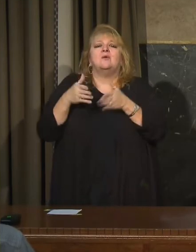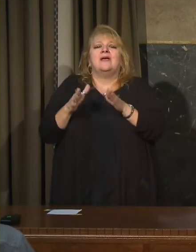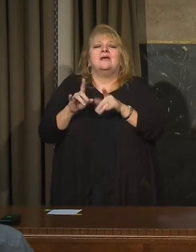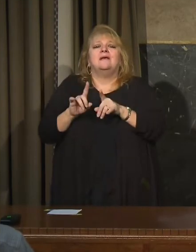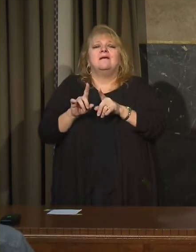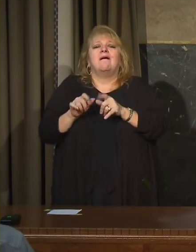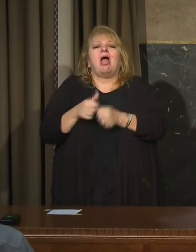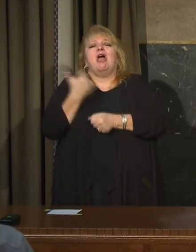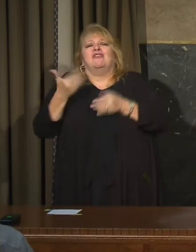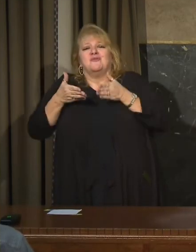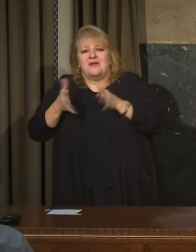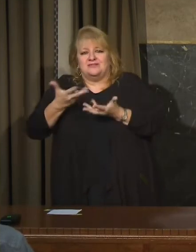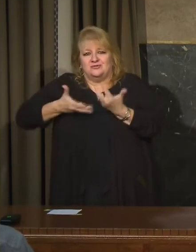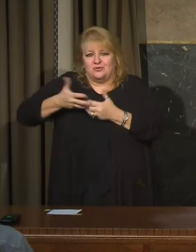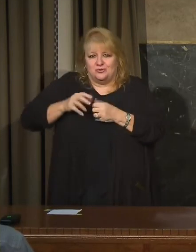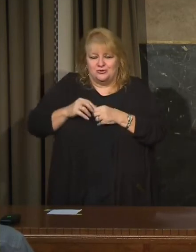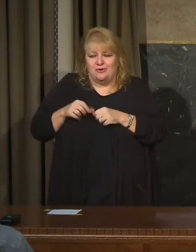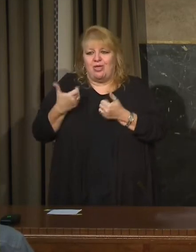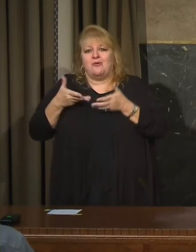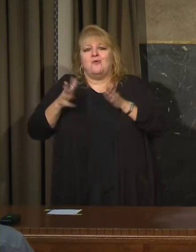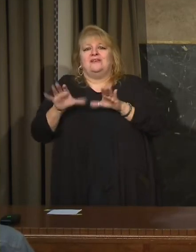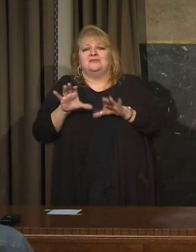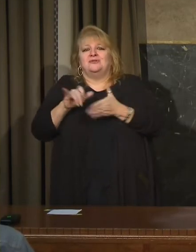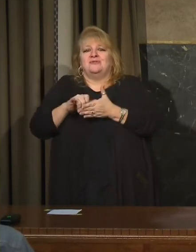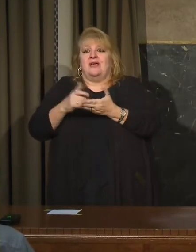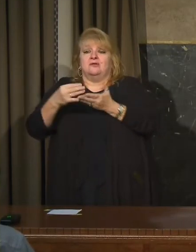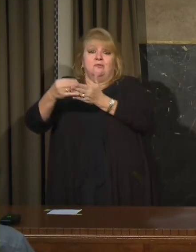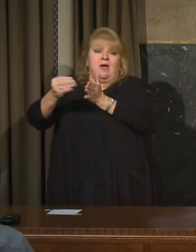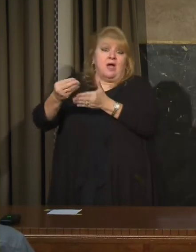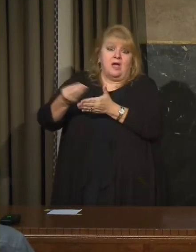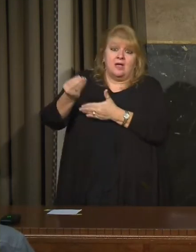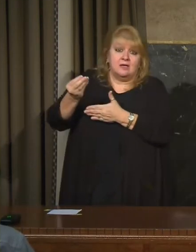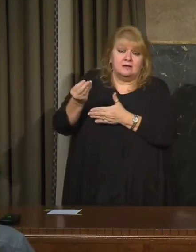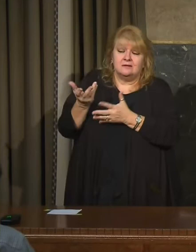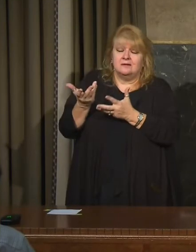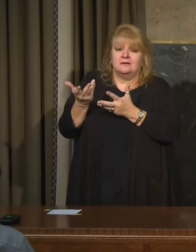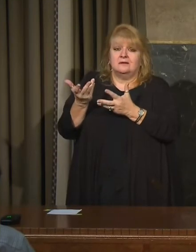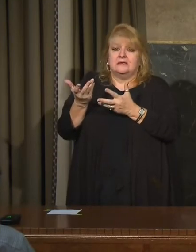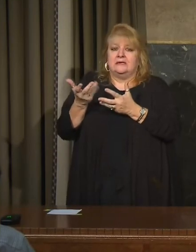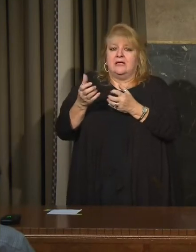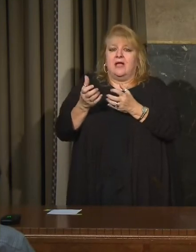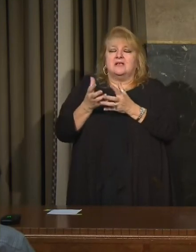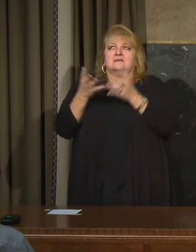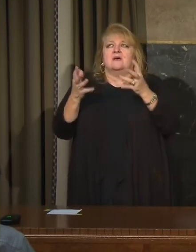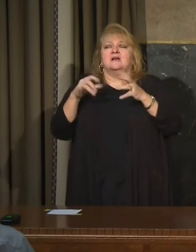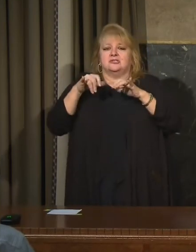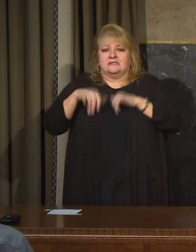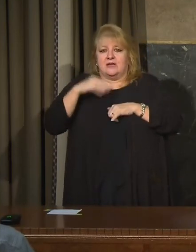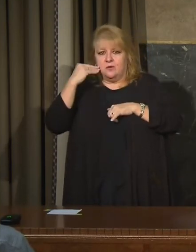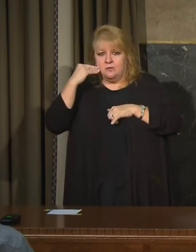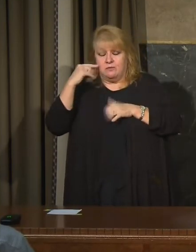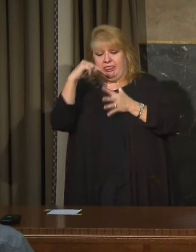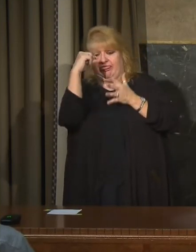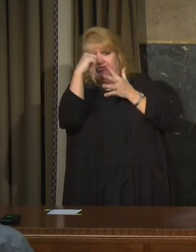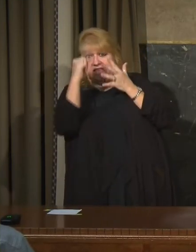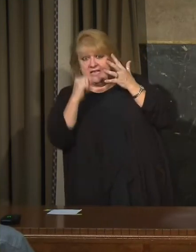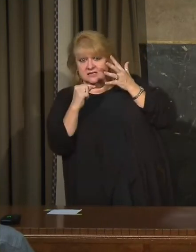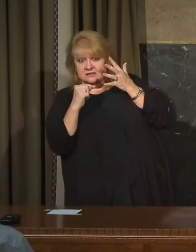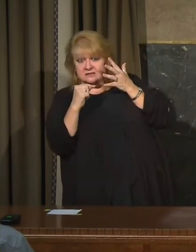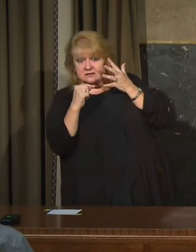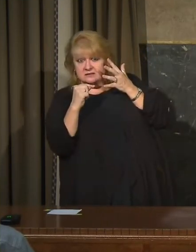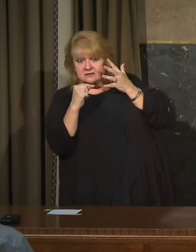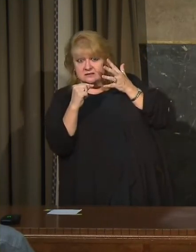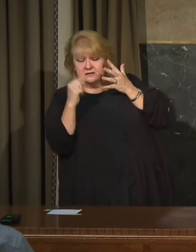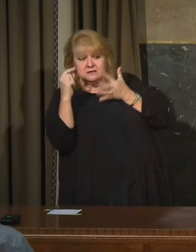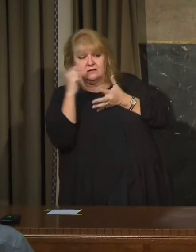important to get out of this thing long term, but right now it's the mitigation measures that are really important. And you